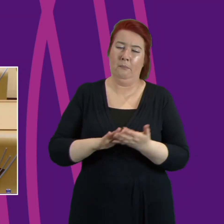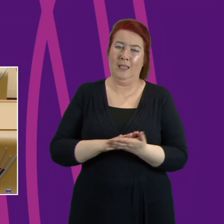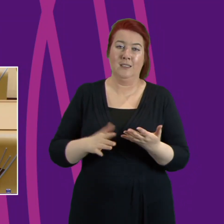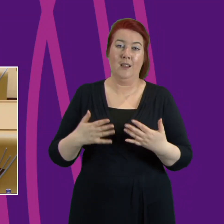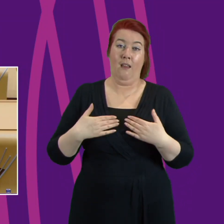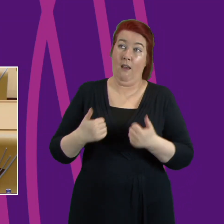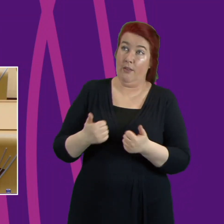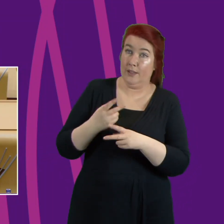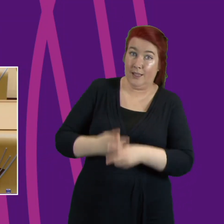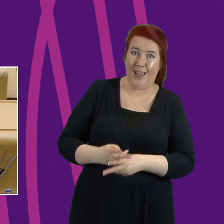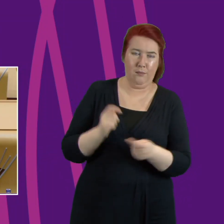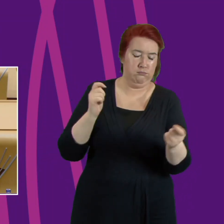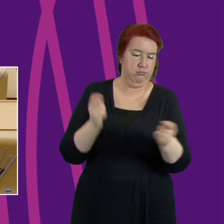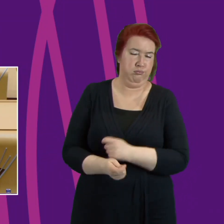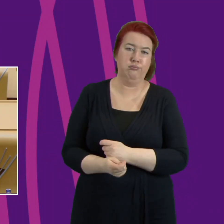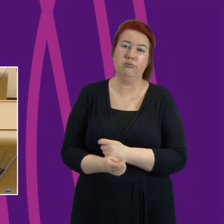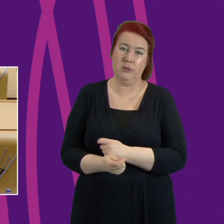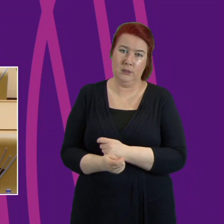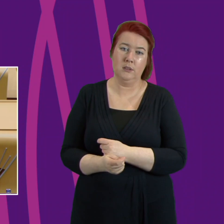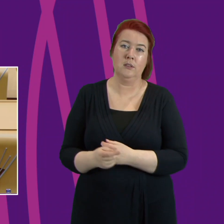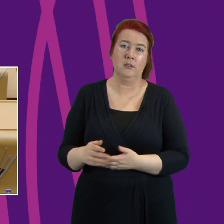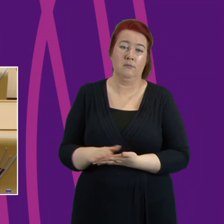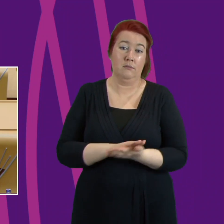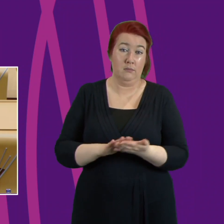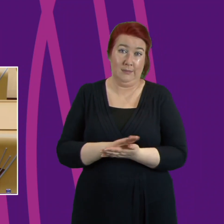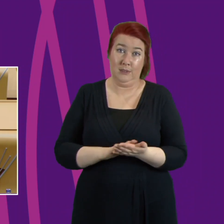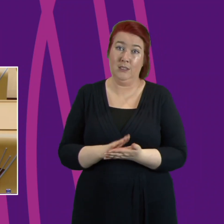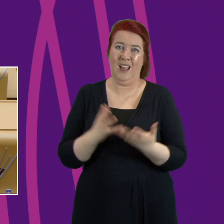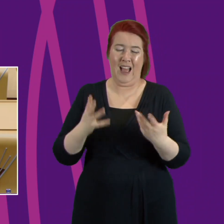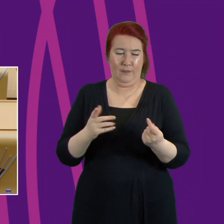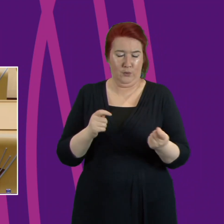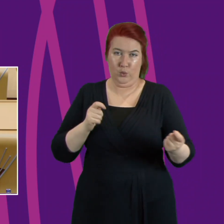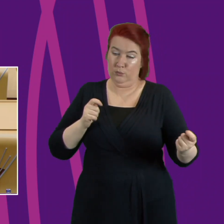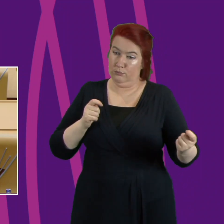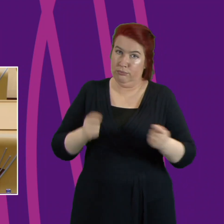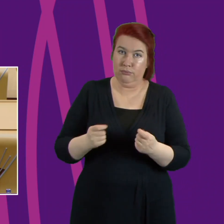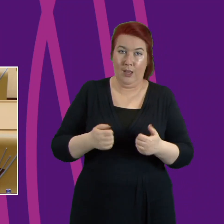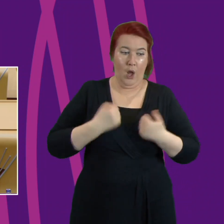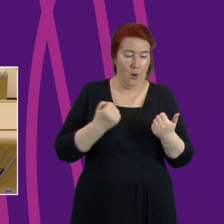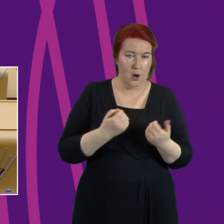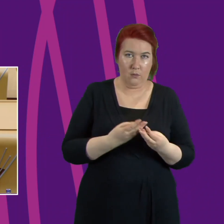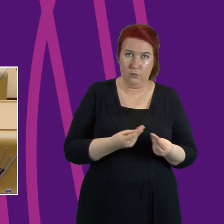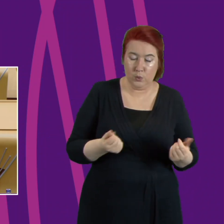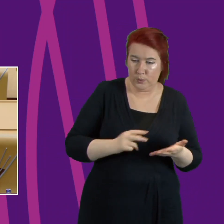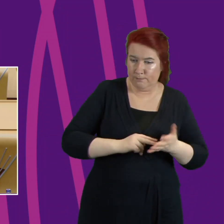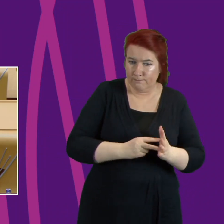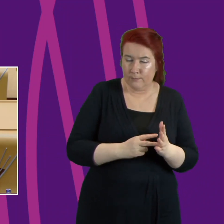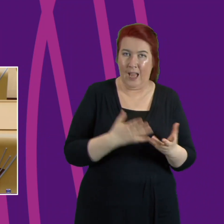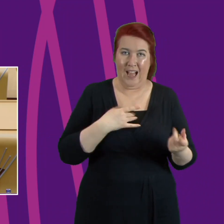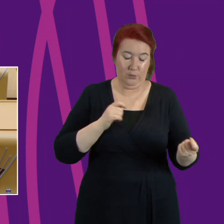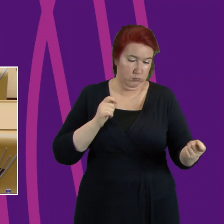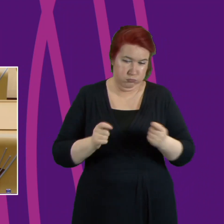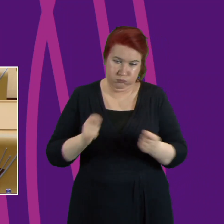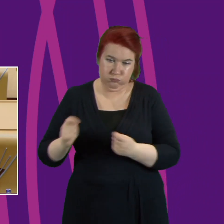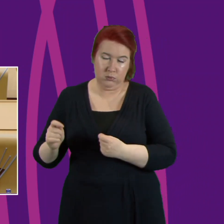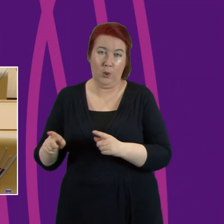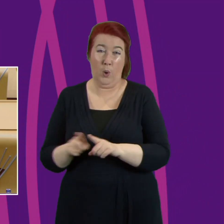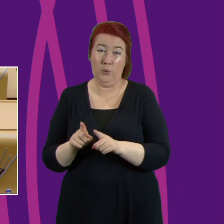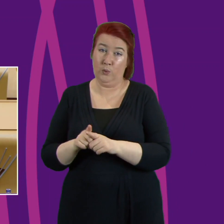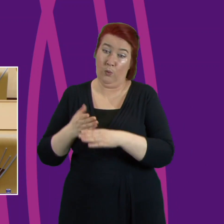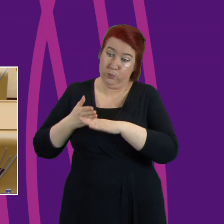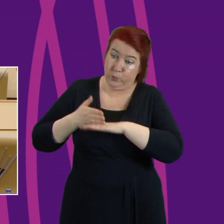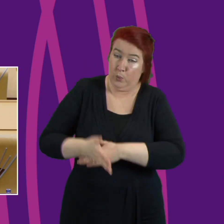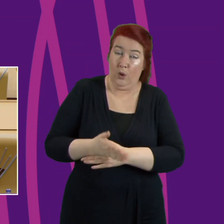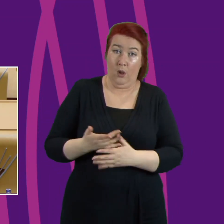delivered. This has involved a significant reorientation of resources and the incredible support and efforts of